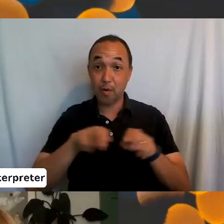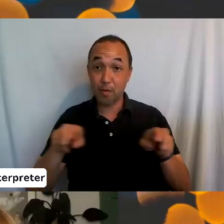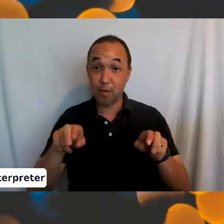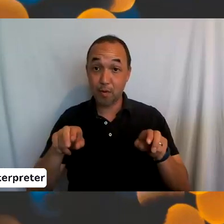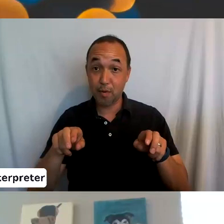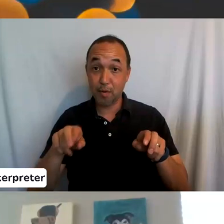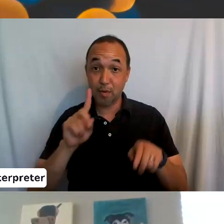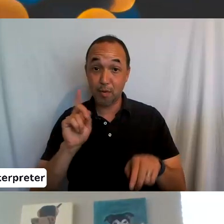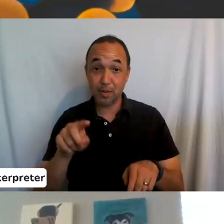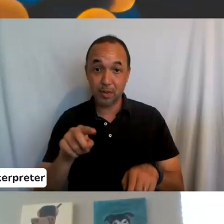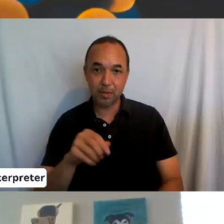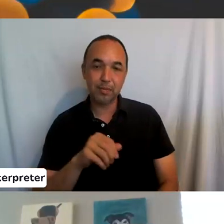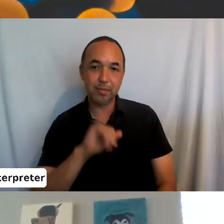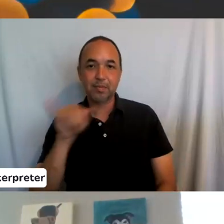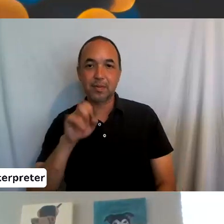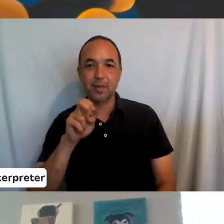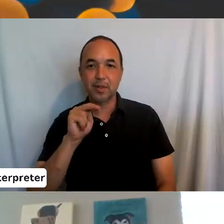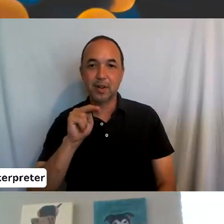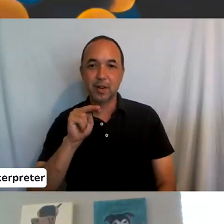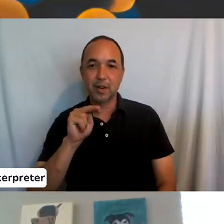Jennifer, let's get you here.